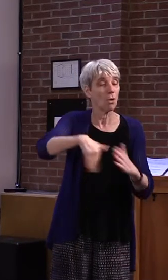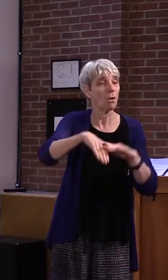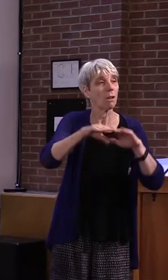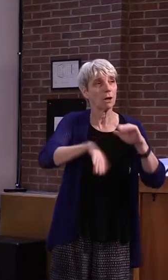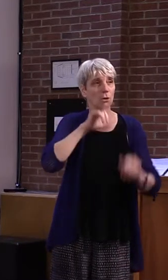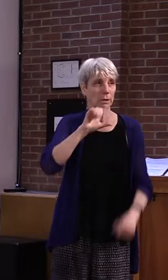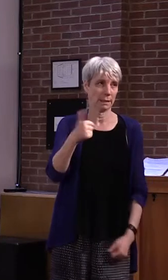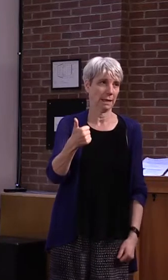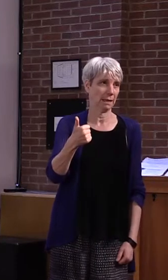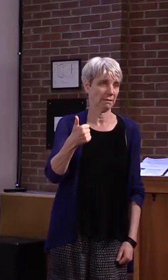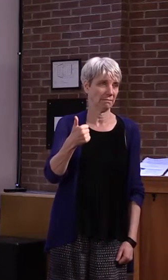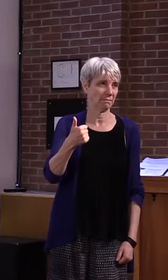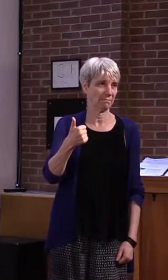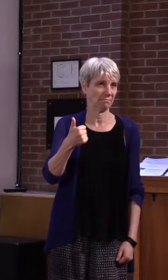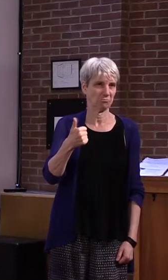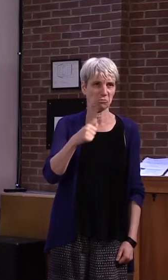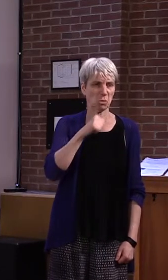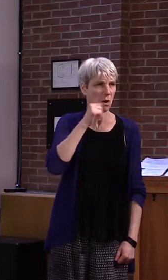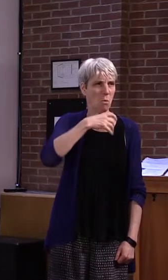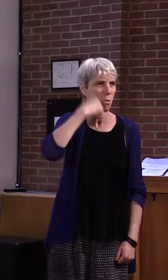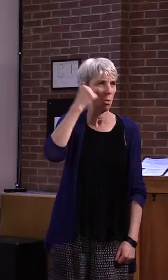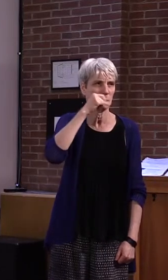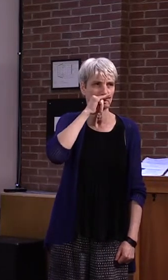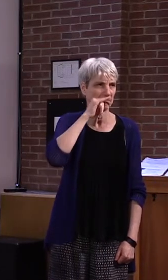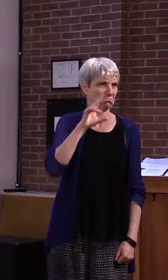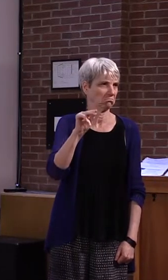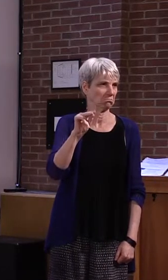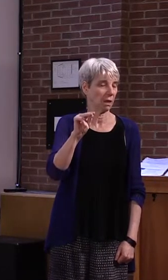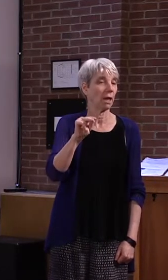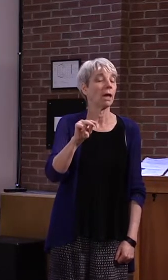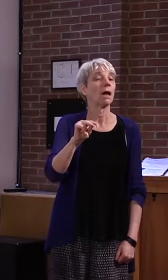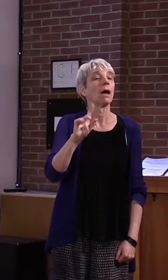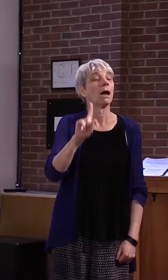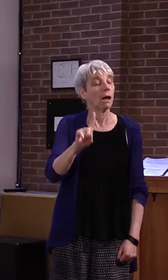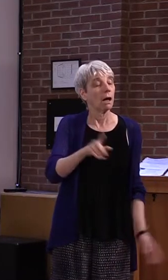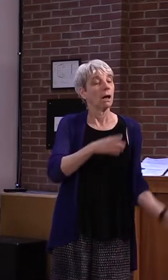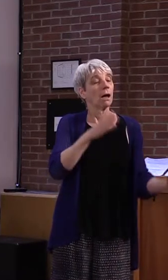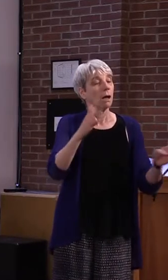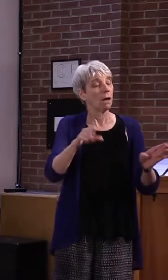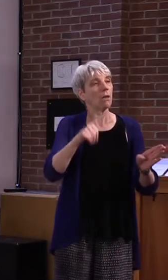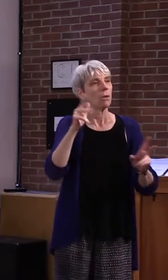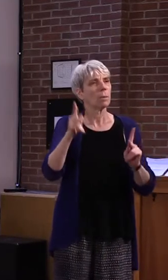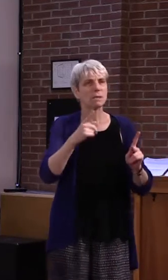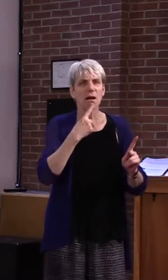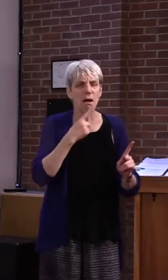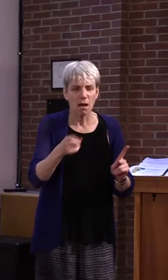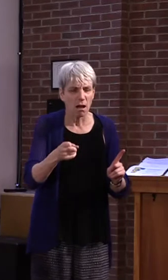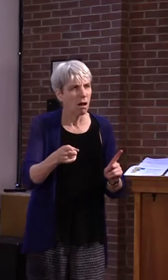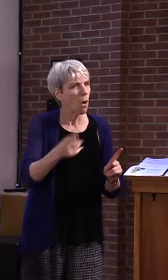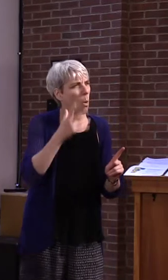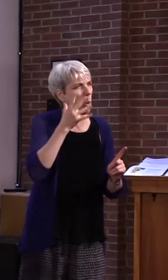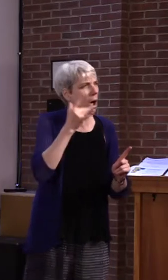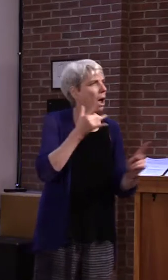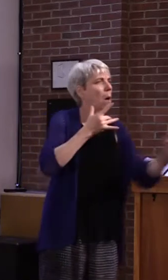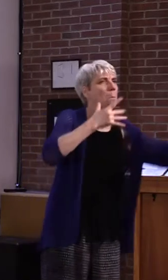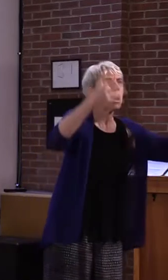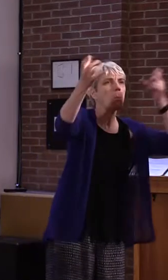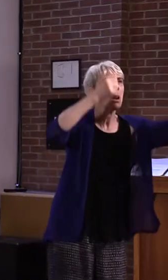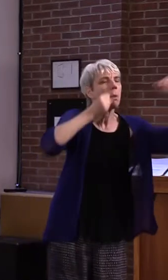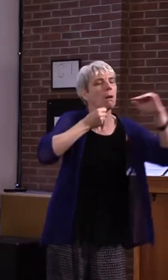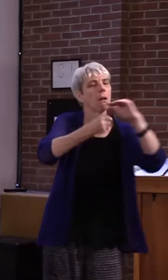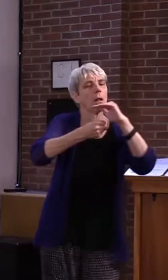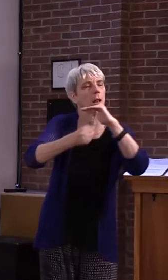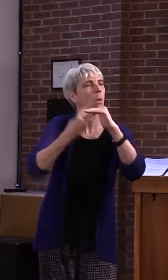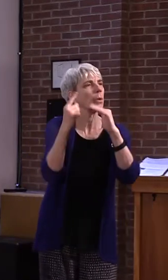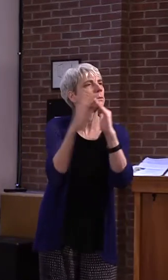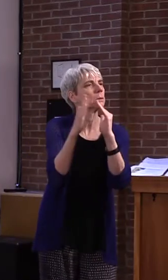of 10. And regarding concerns that these people are being housed in the community from other places, again, while we can't